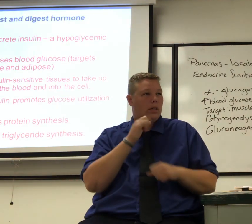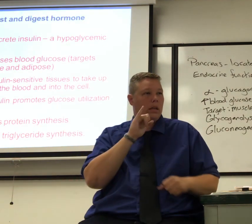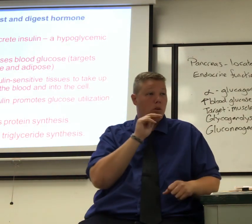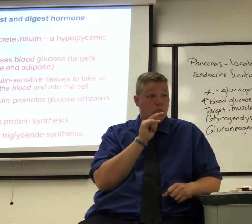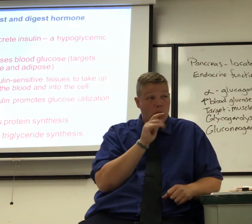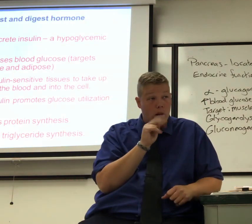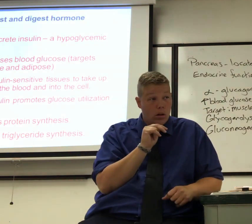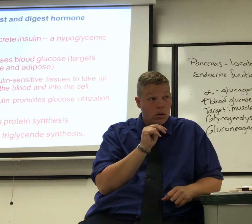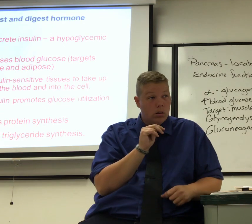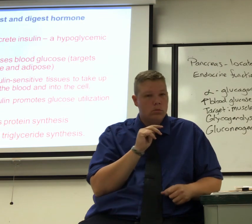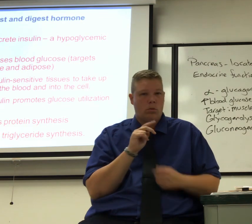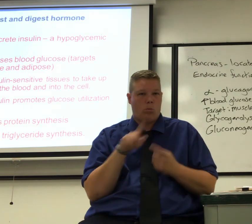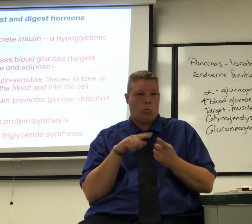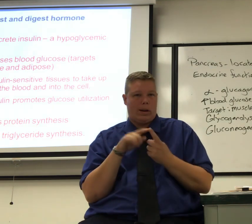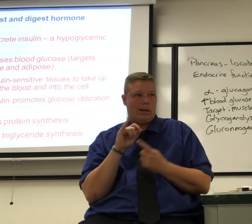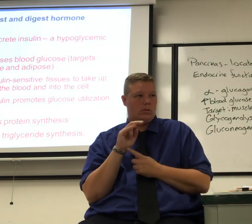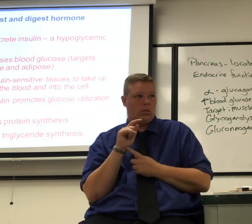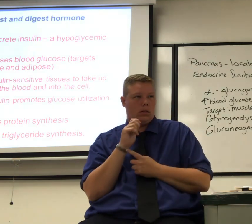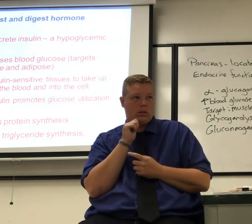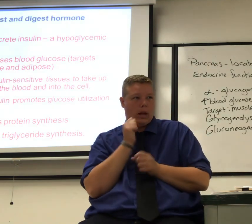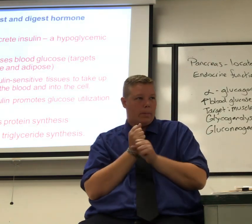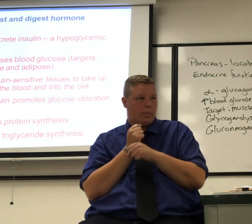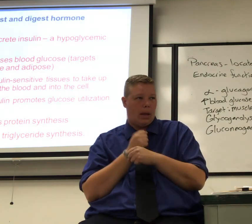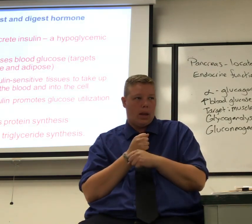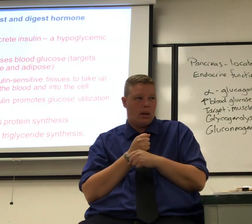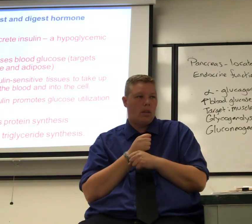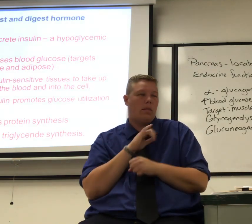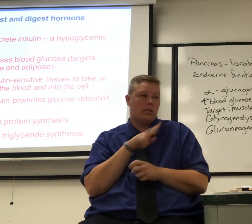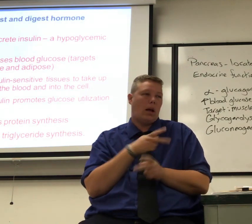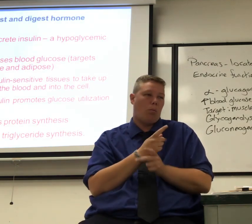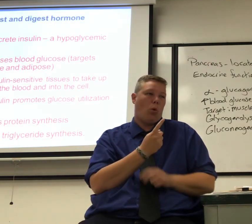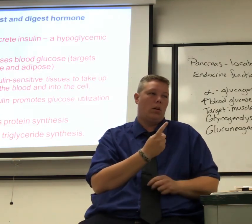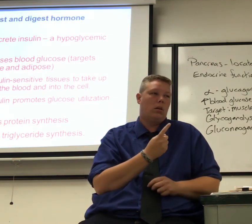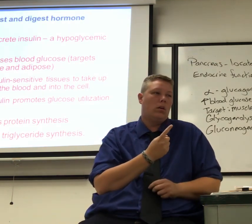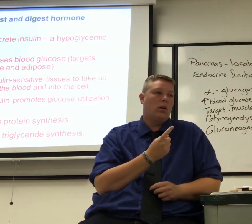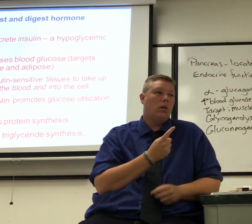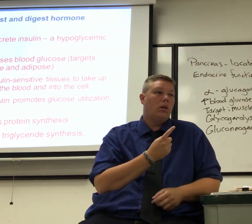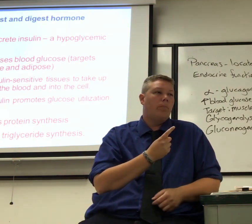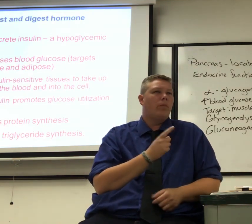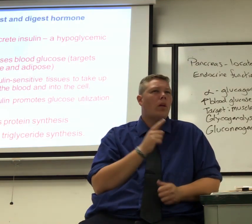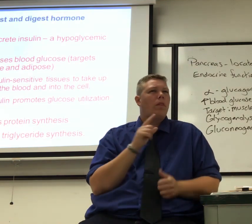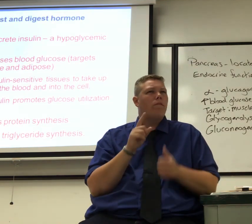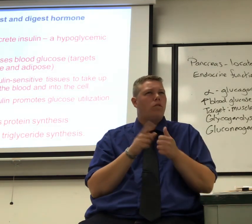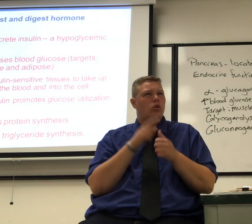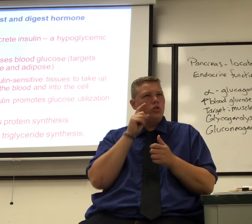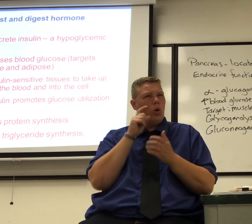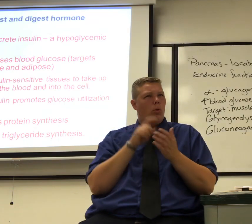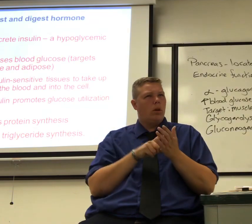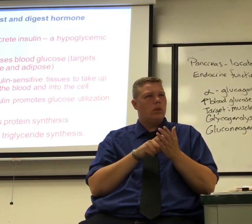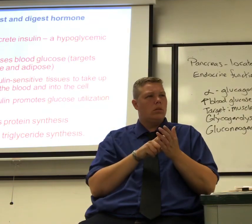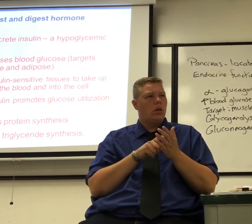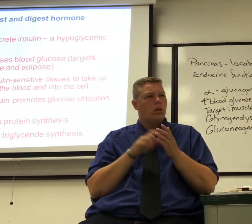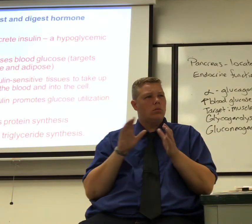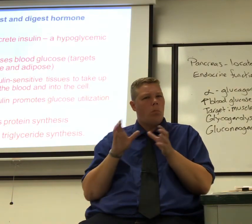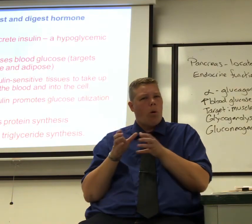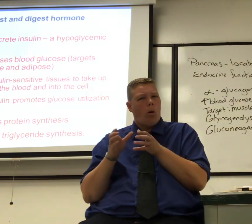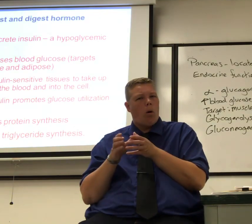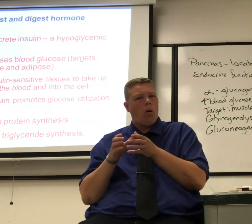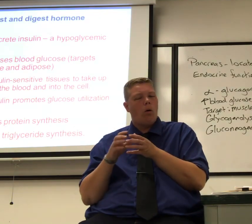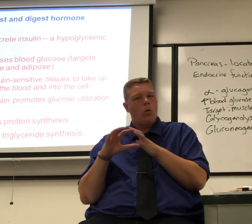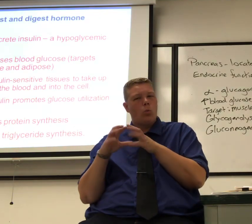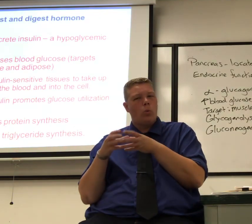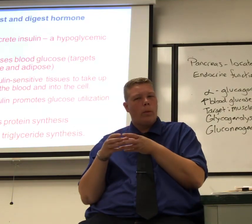that cellular function. Now your body can't produce insulin. So when insulin isn't there and you're dependent upon injections, that's the